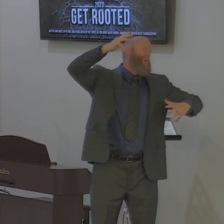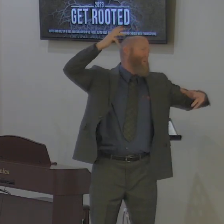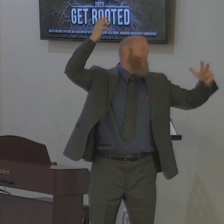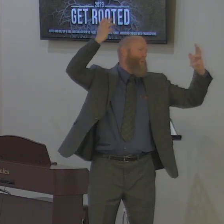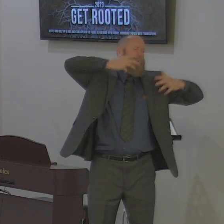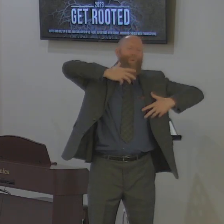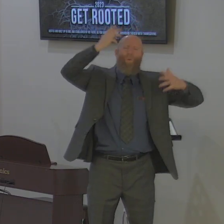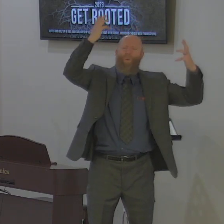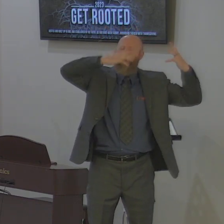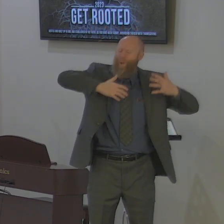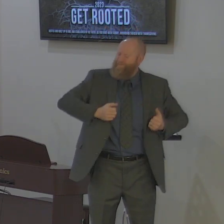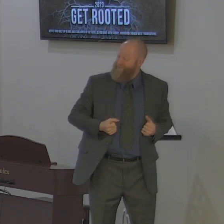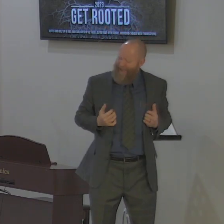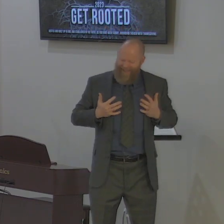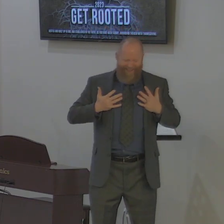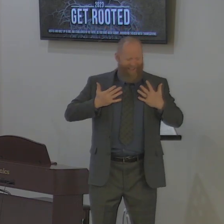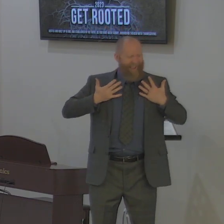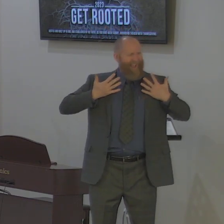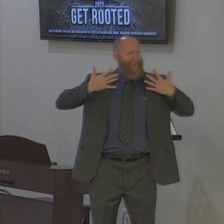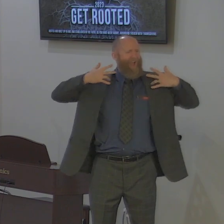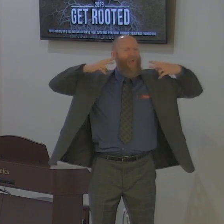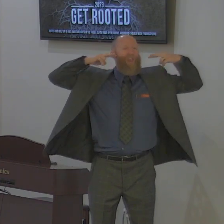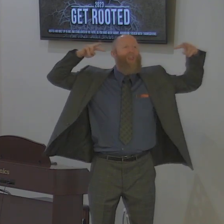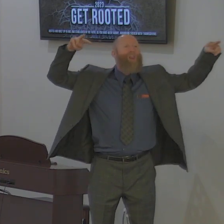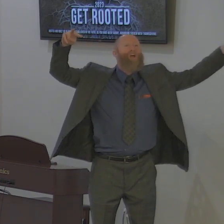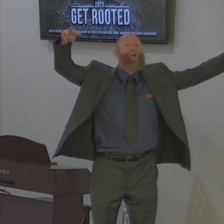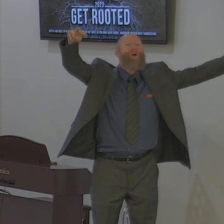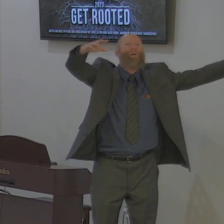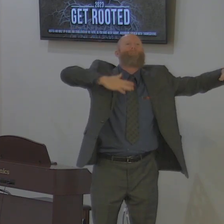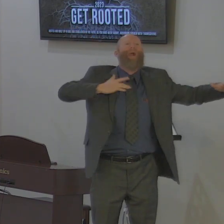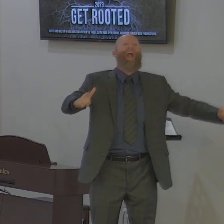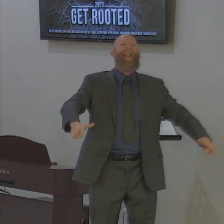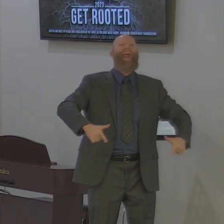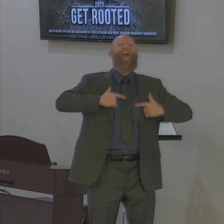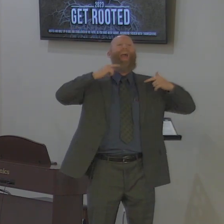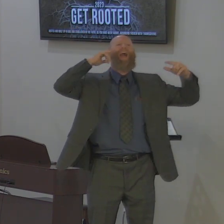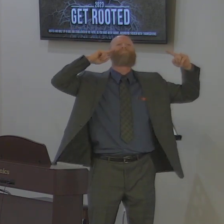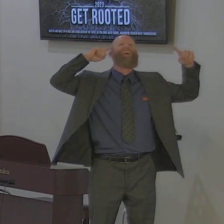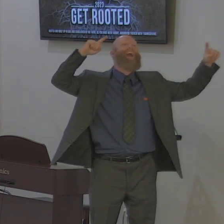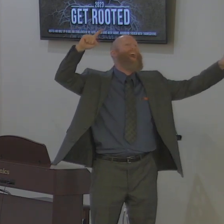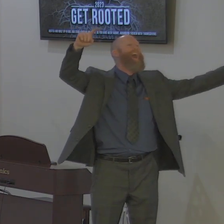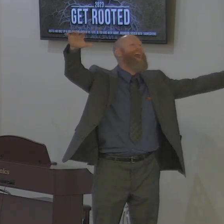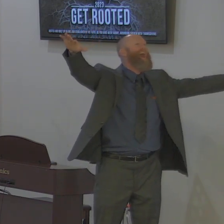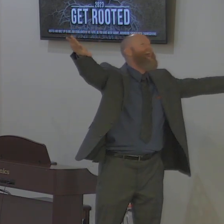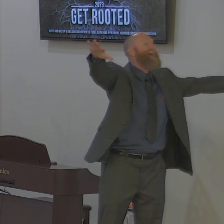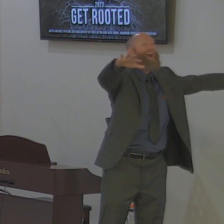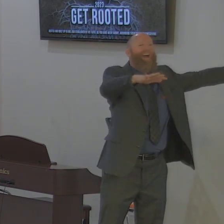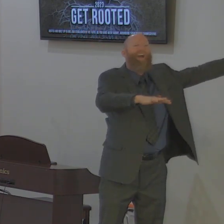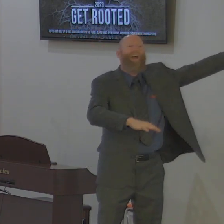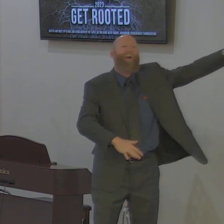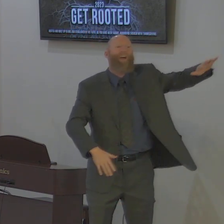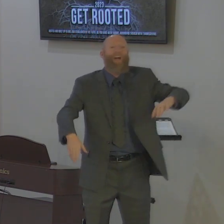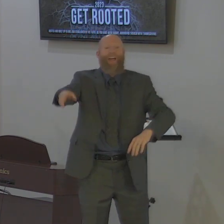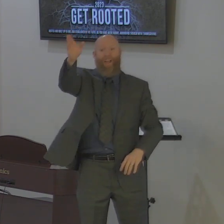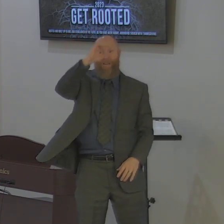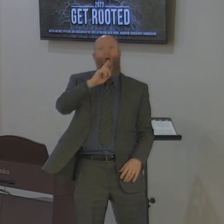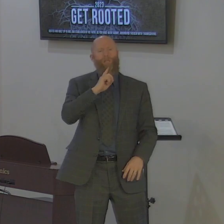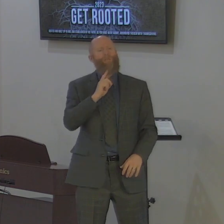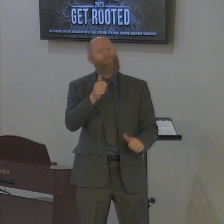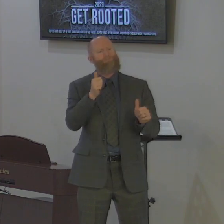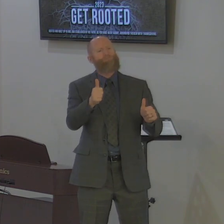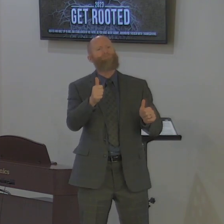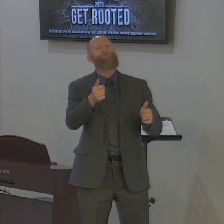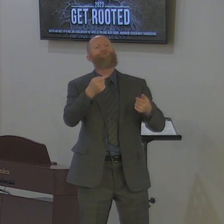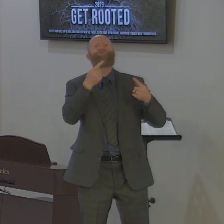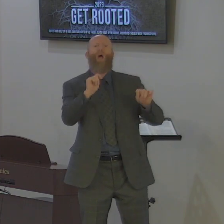to look over the valley of the possibilities of what you can do for God. God gives you some direction to strive towards